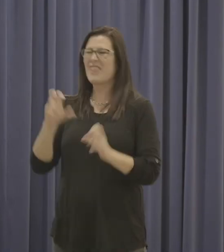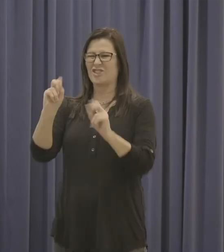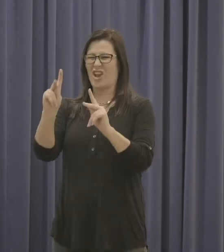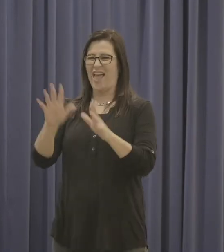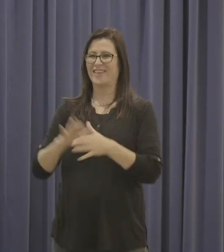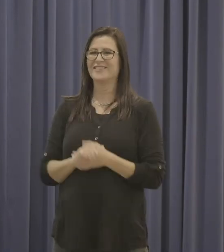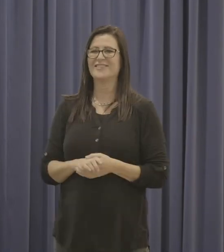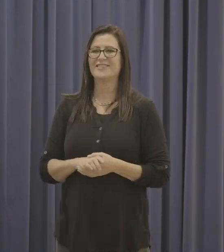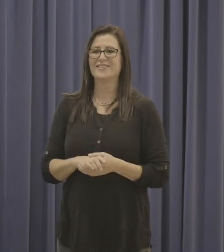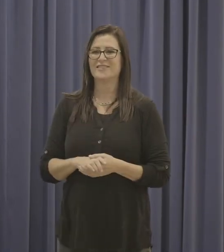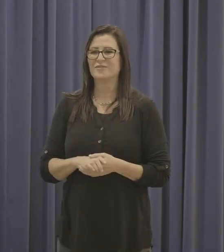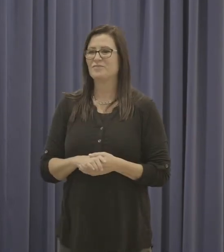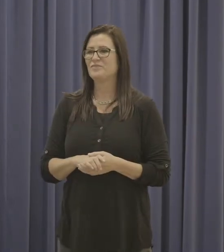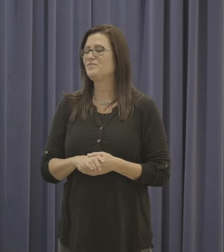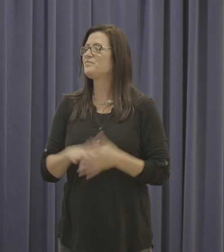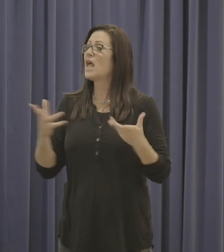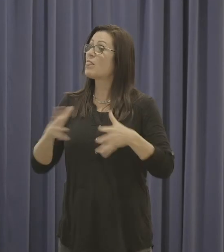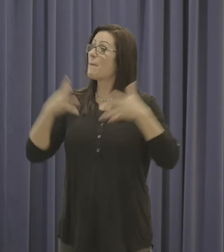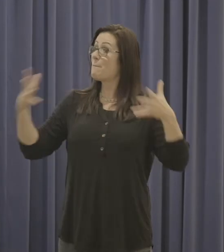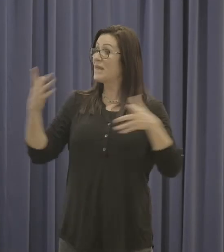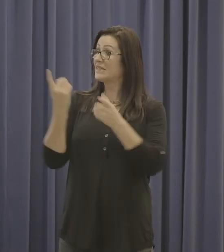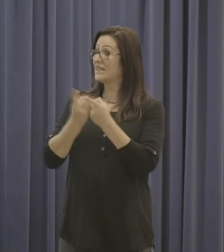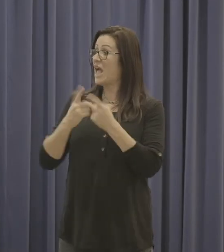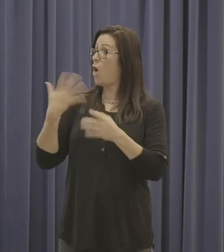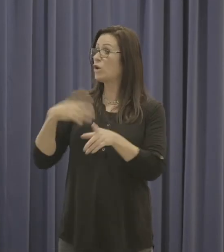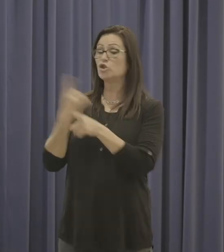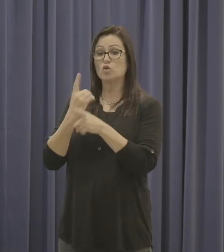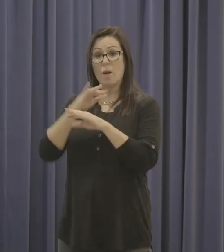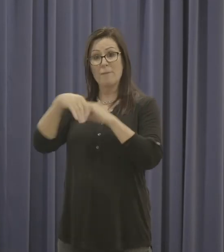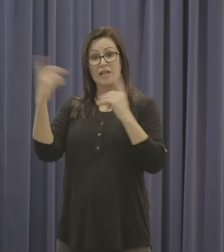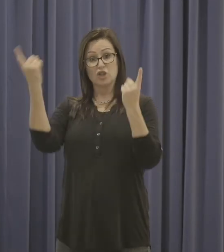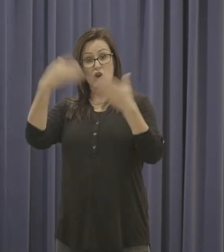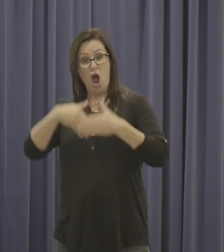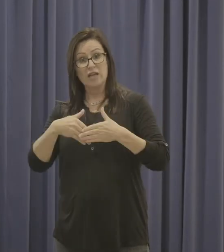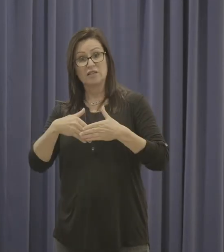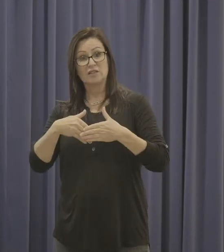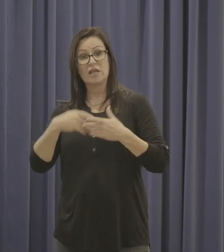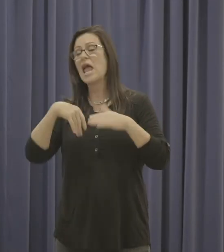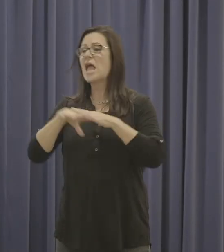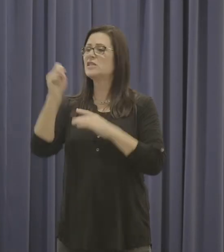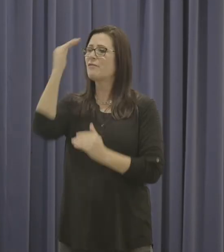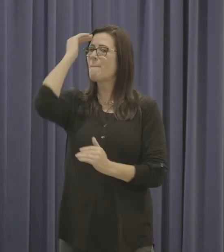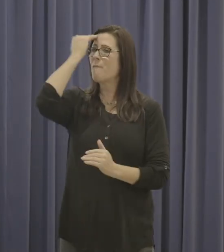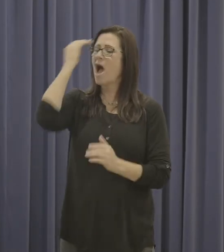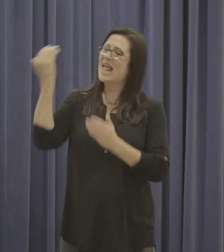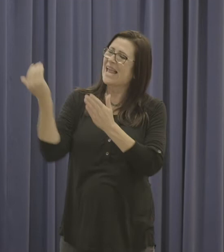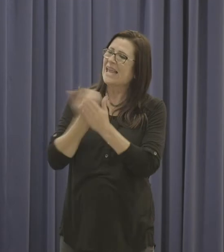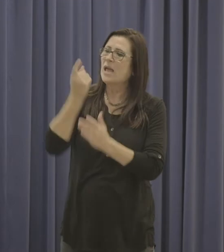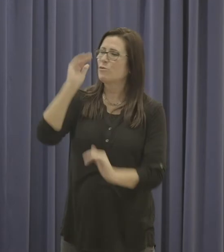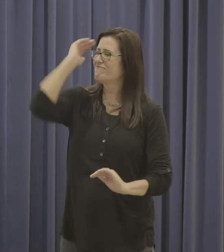okay. The biggest thing I want to talk to you all about tonight is the mentality of perseverance and